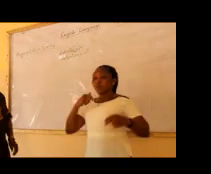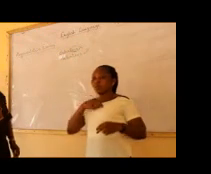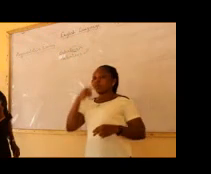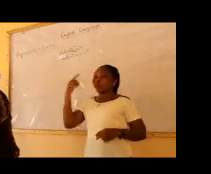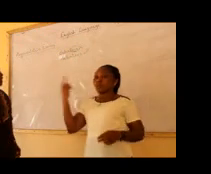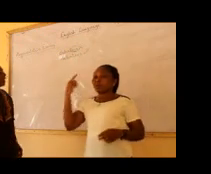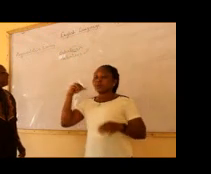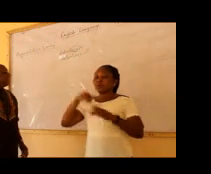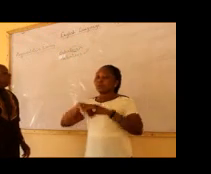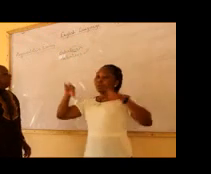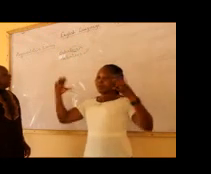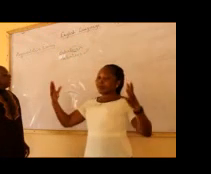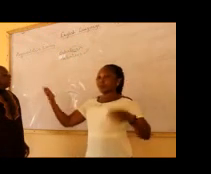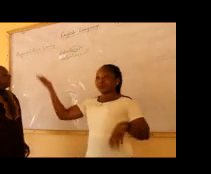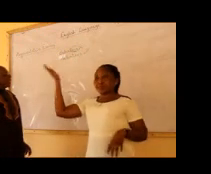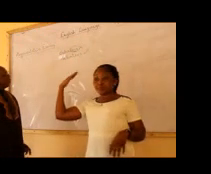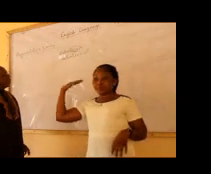sometime.